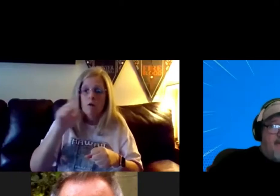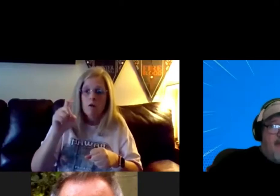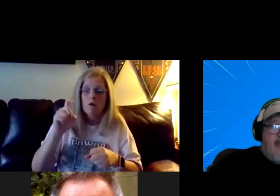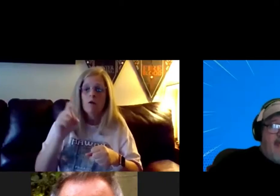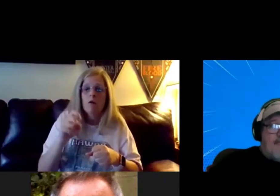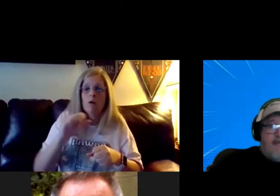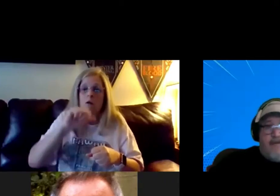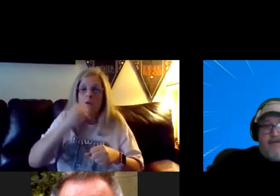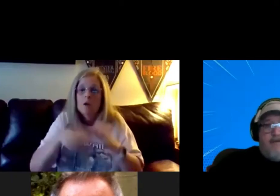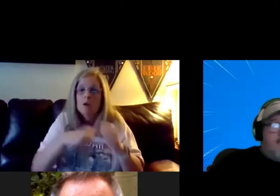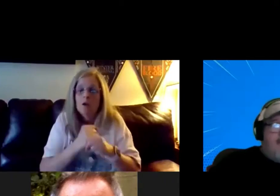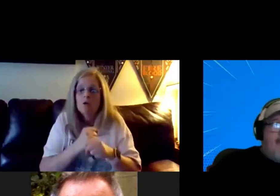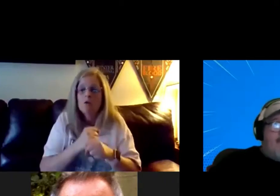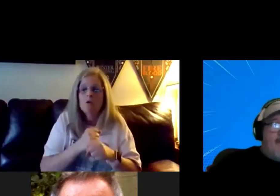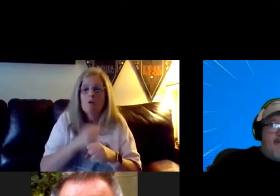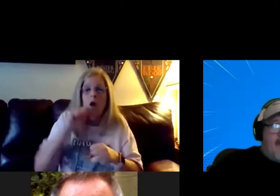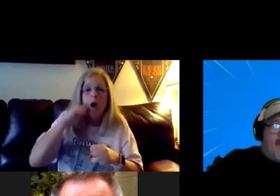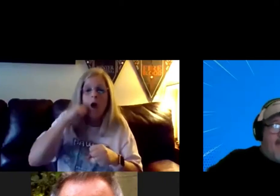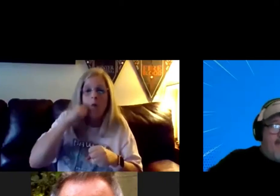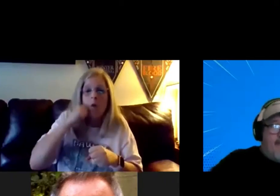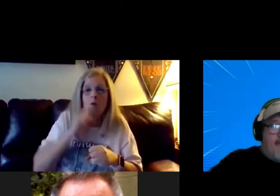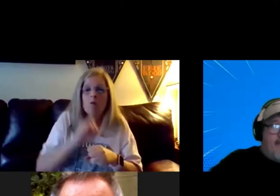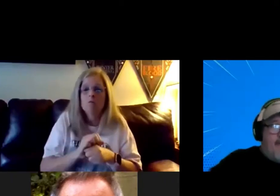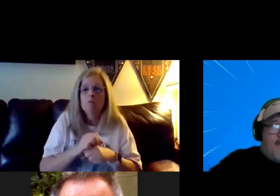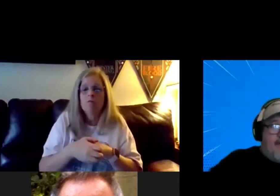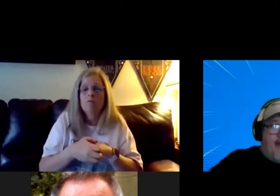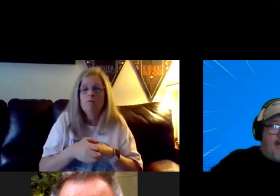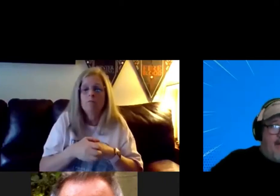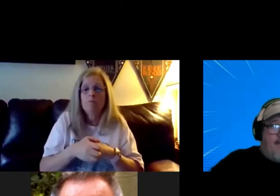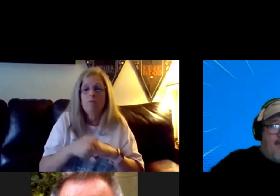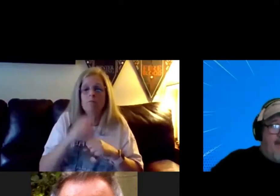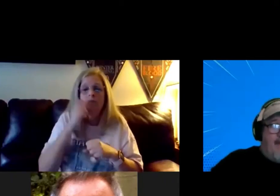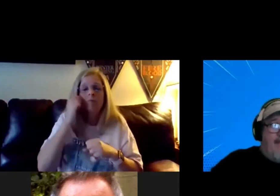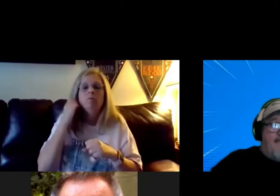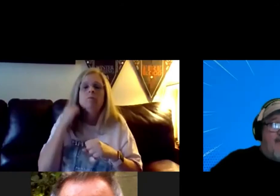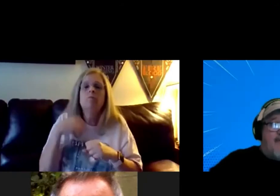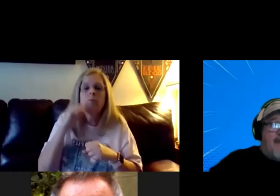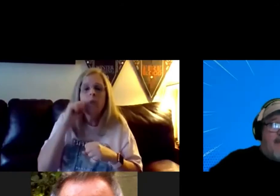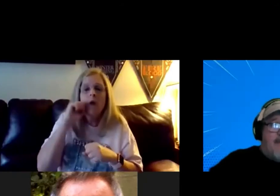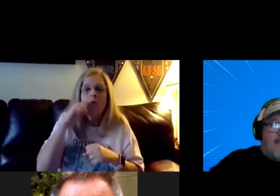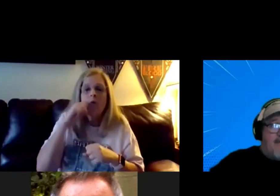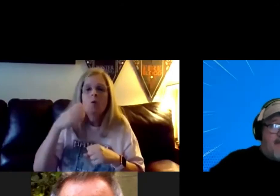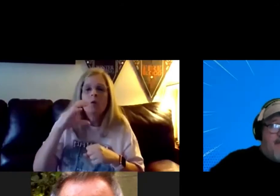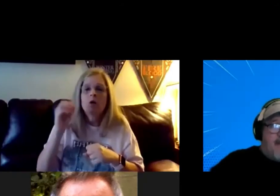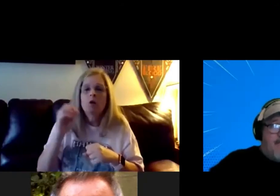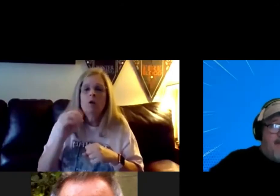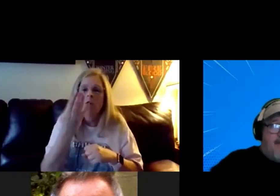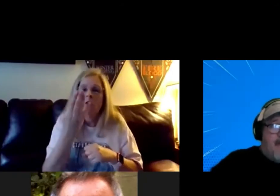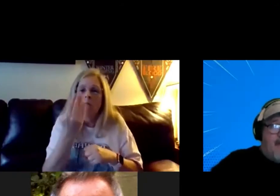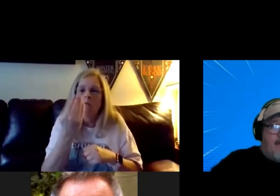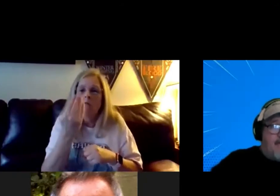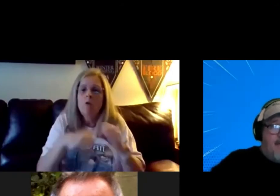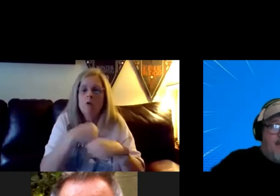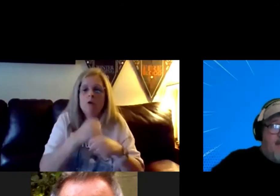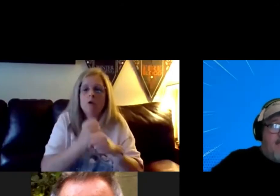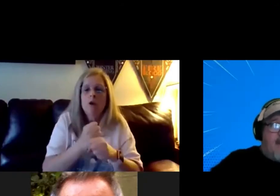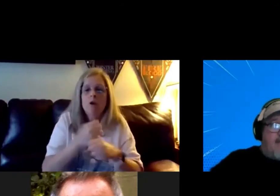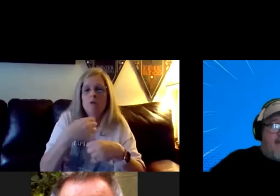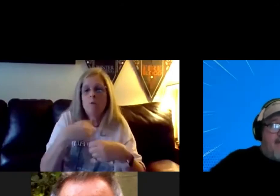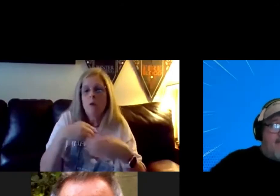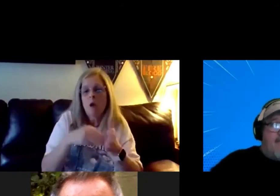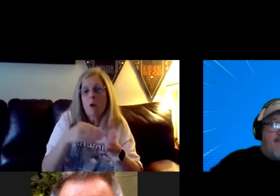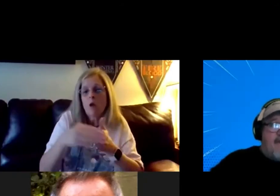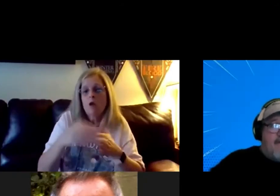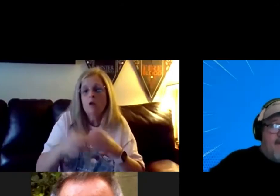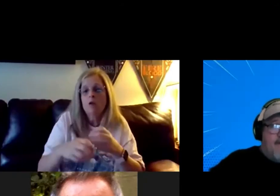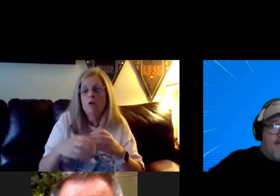years. Apple, everybody's got an Apple in their pocket, right? 14 years to make $1 billion.